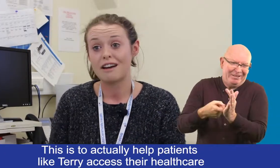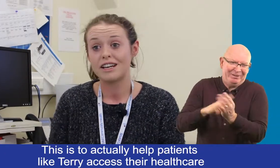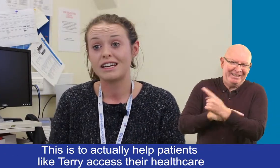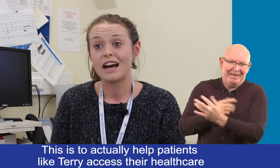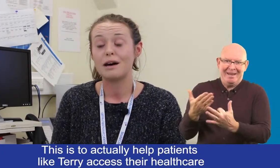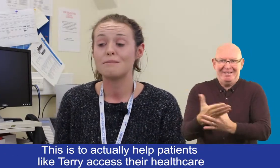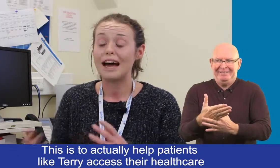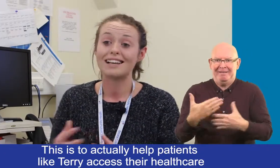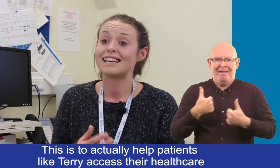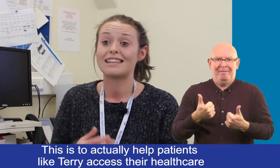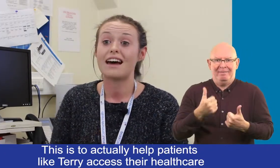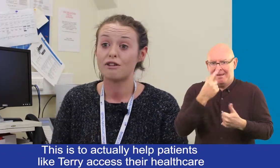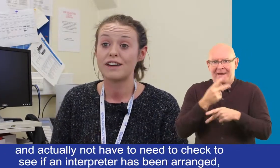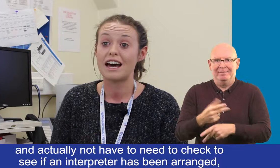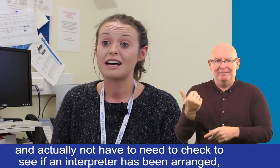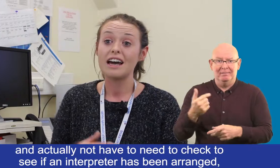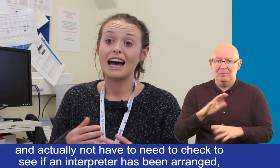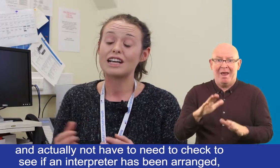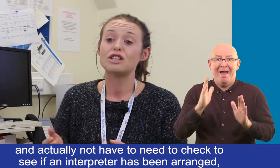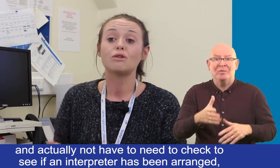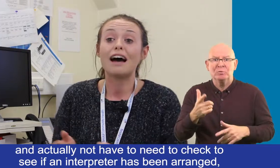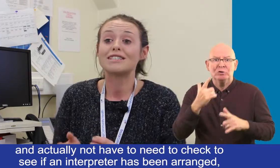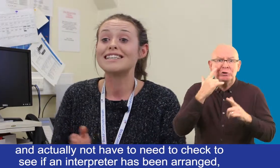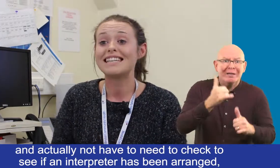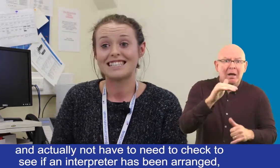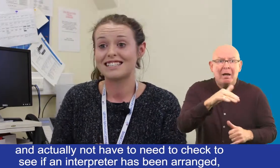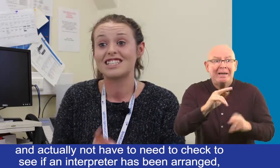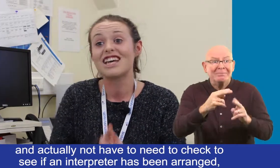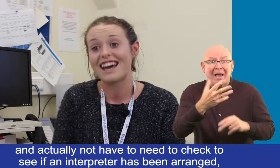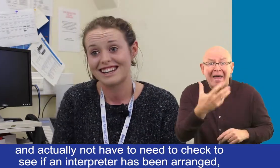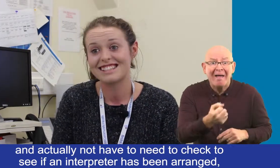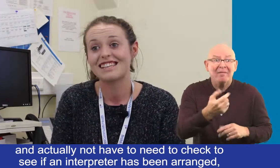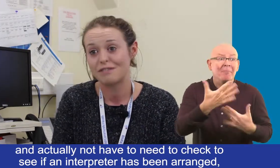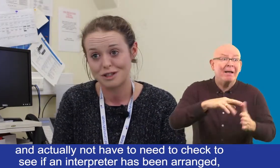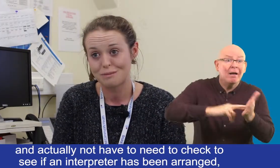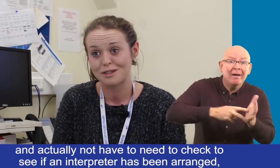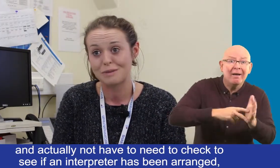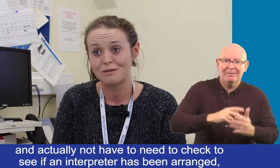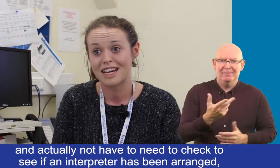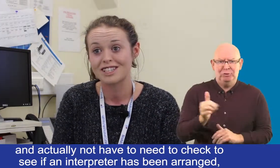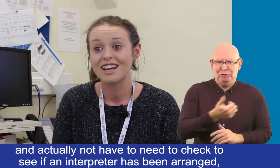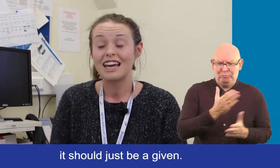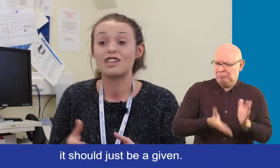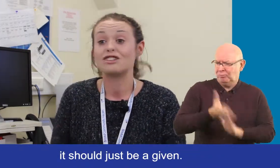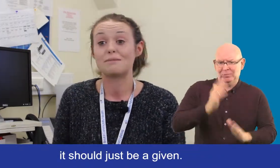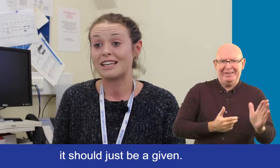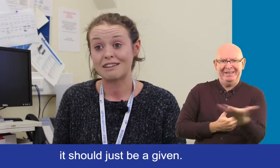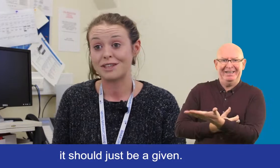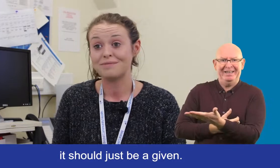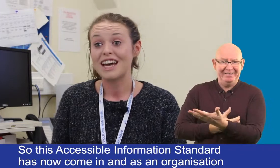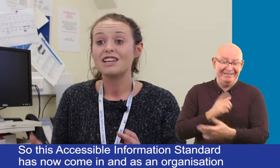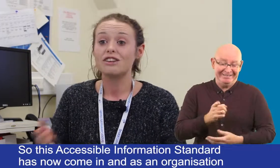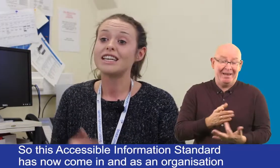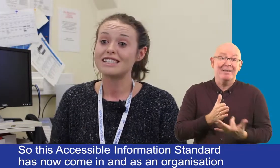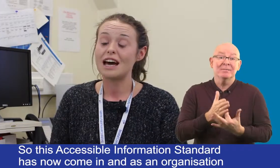like Terry access their healthcare and actually not have to need to check to see if an interpreter has been arranged. It should just be a